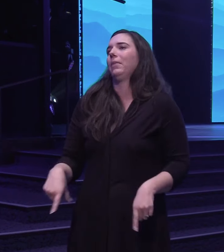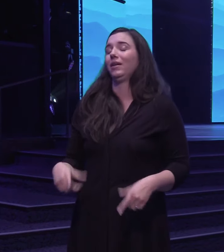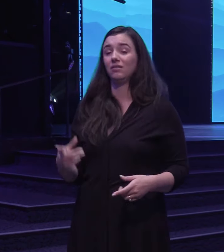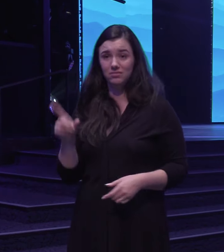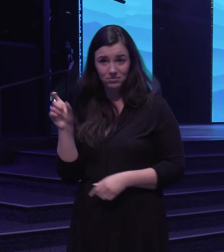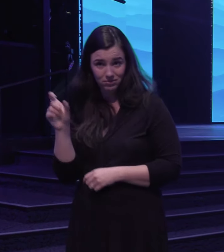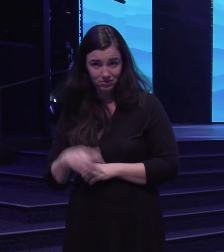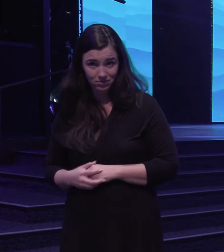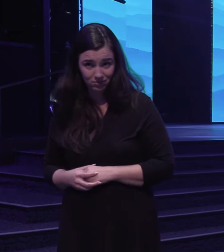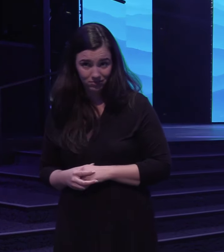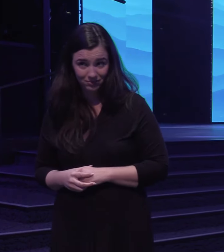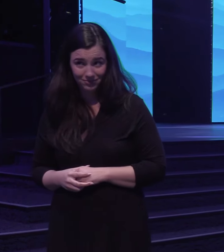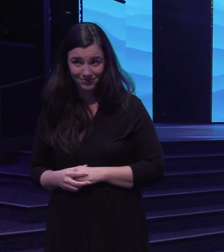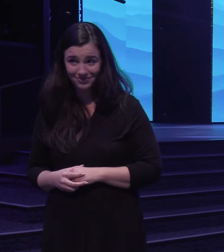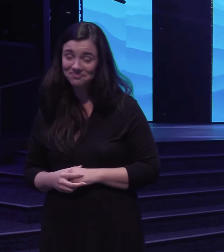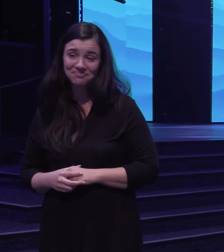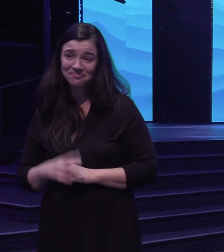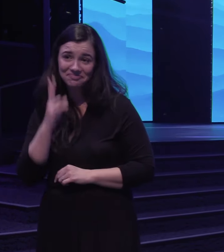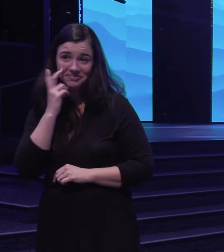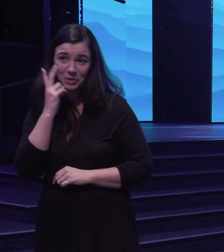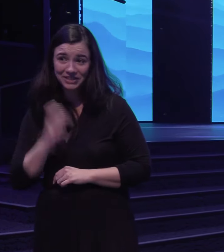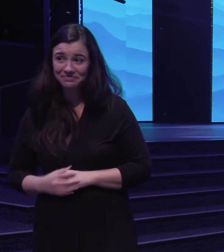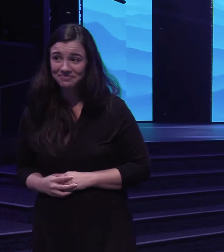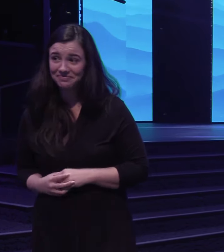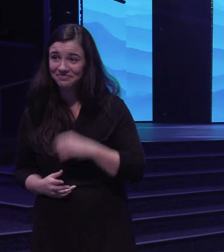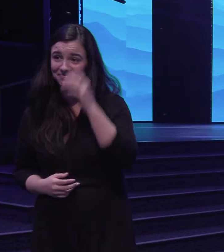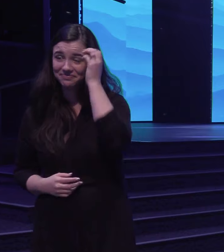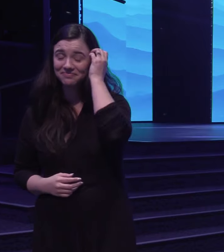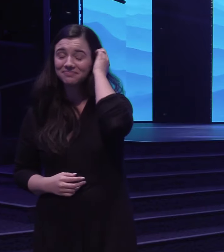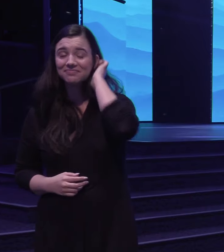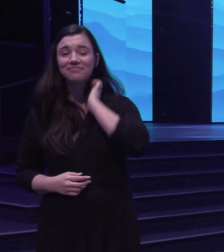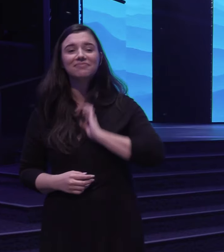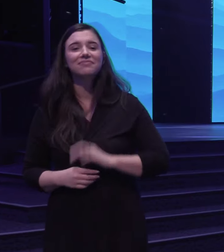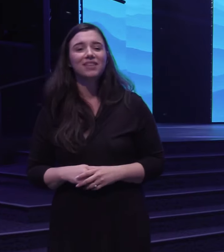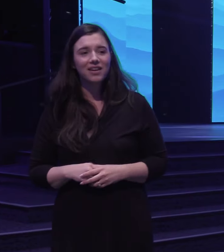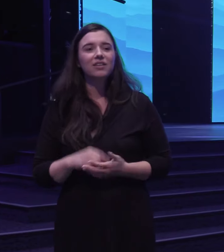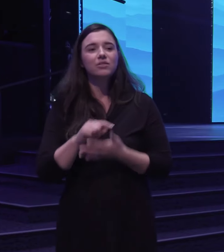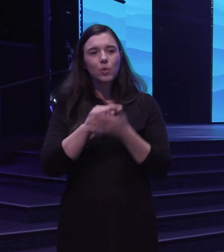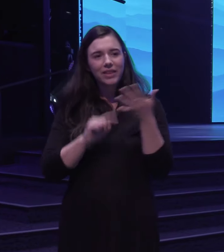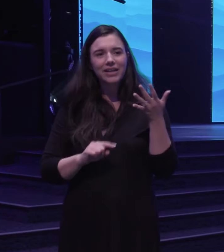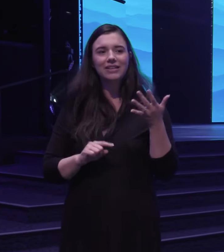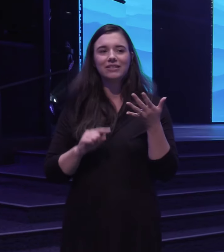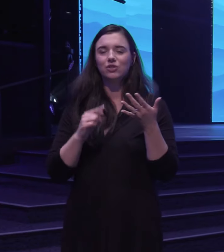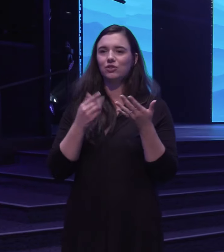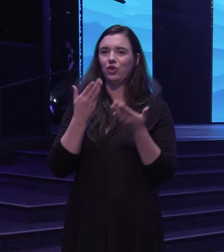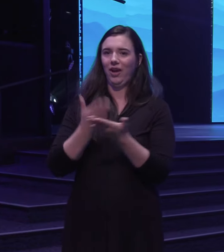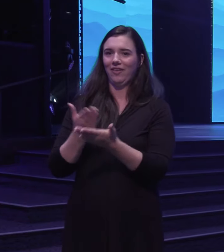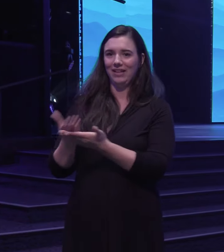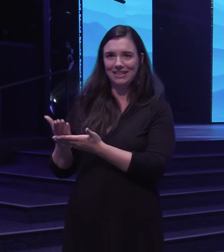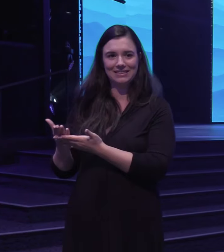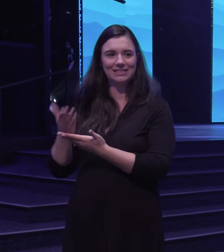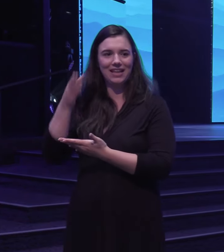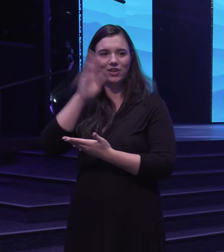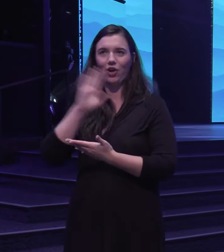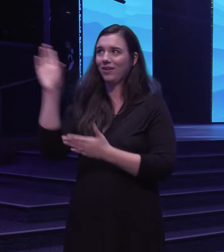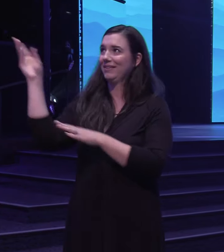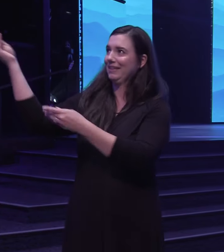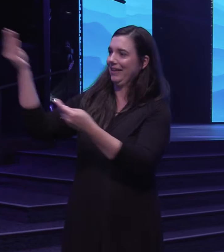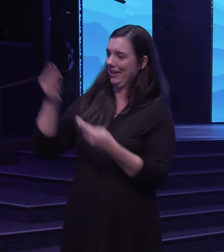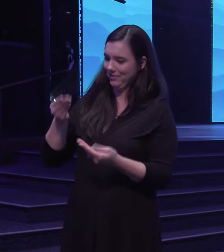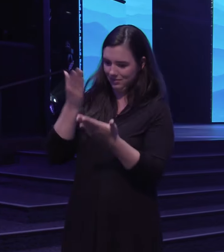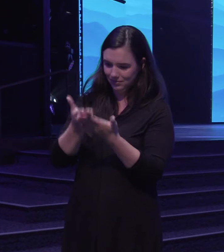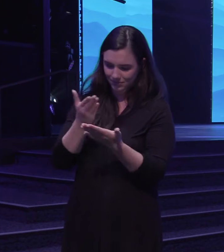it really? I don't think so. And, you know, these are evidences that God gives us.